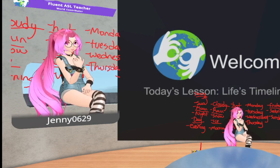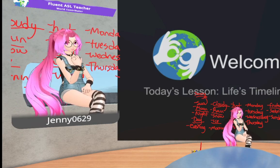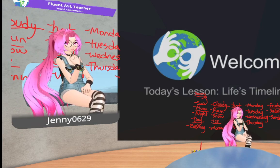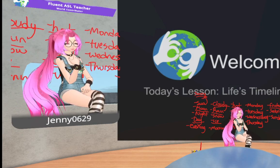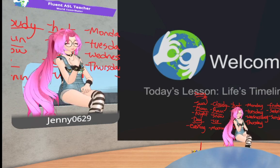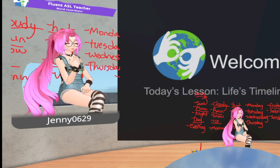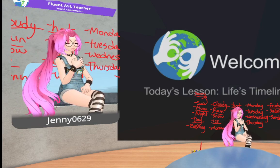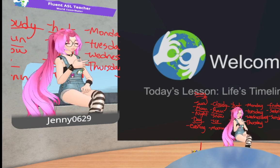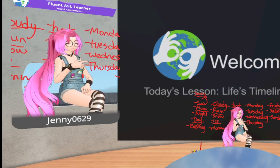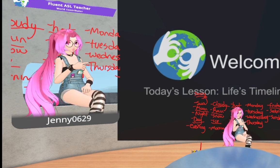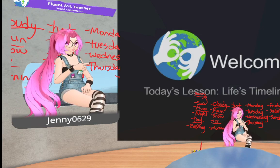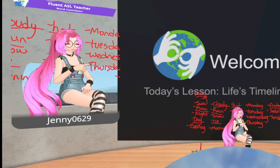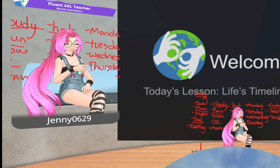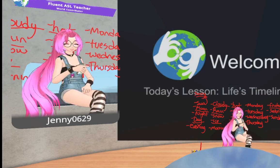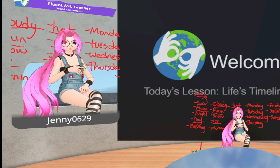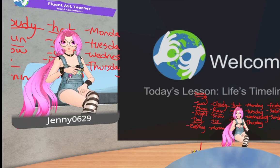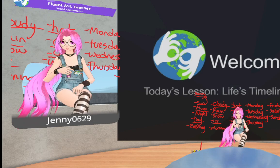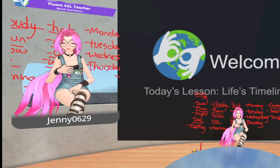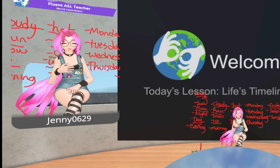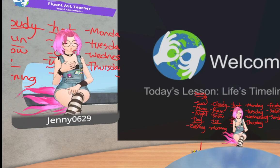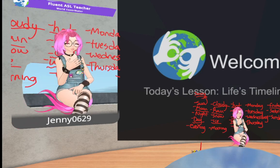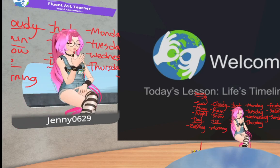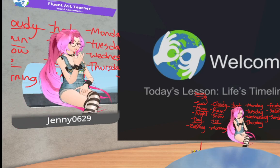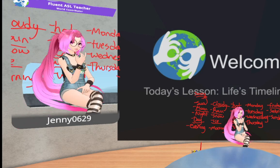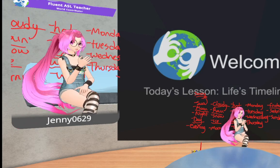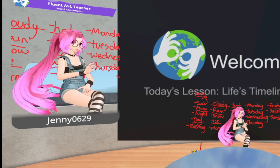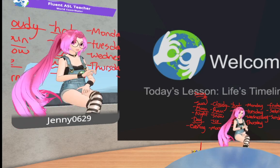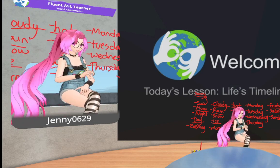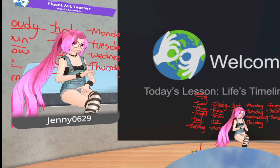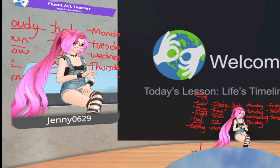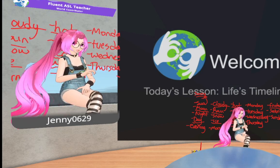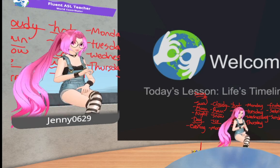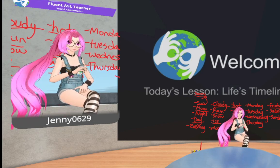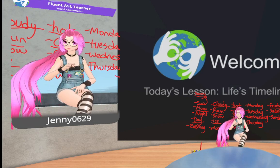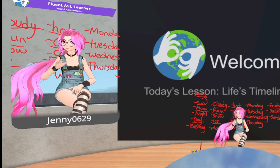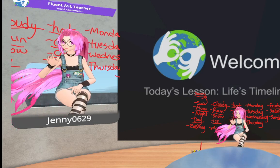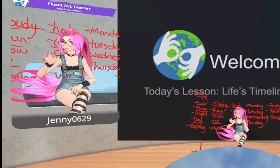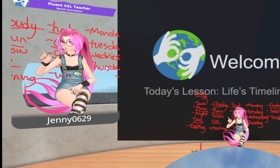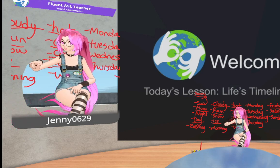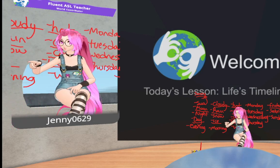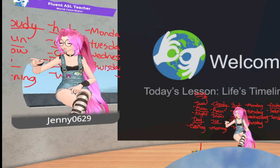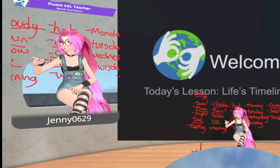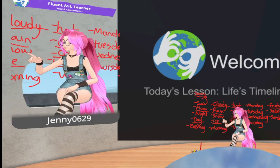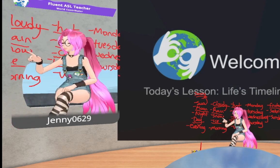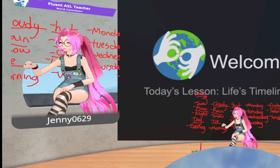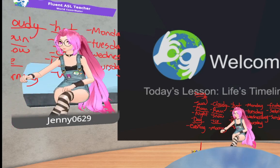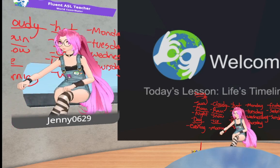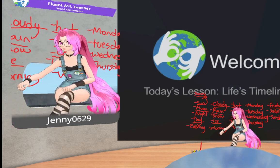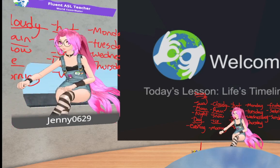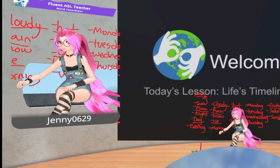you could also say spicy like that. Good question. But yeah, it wouldn't be incorrect to say hot. Stellar?